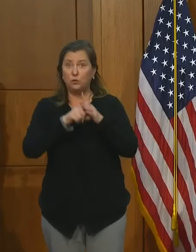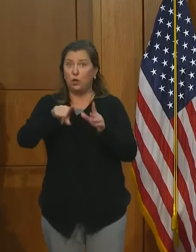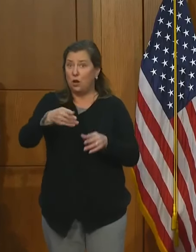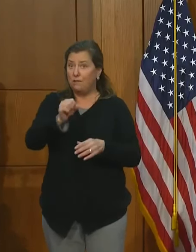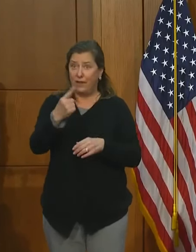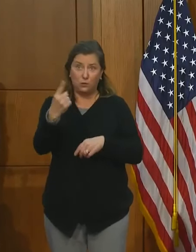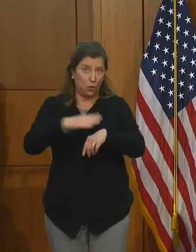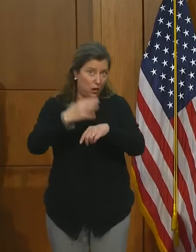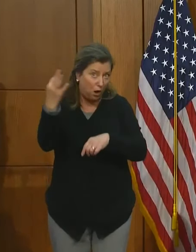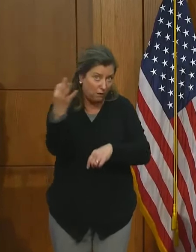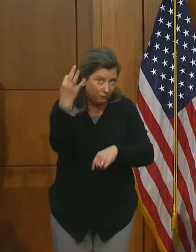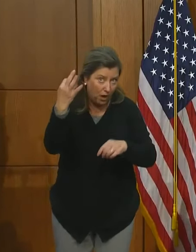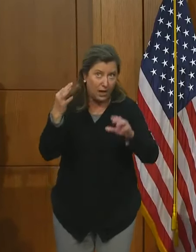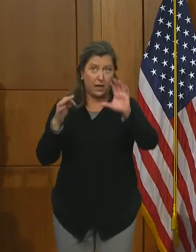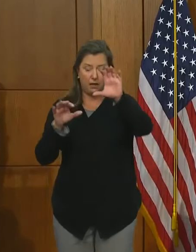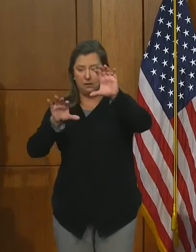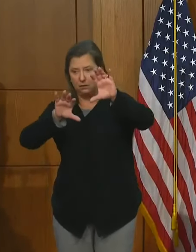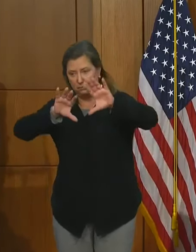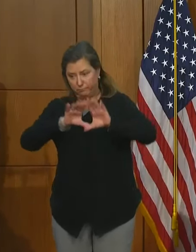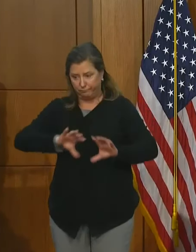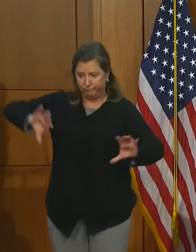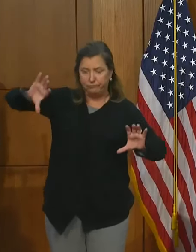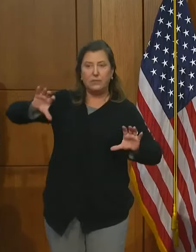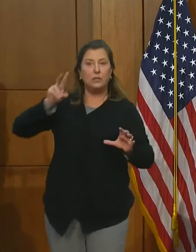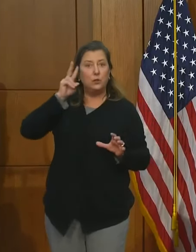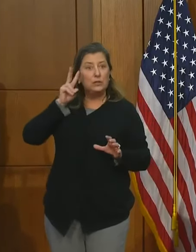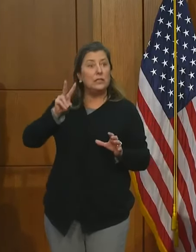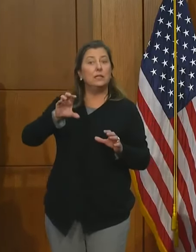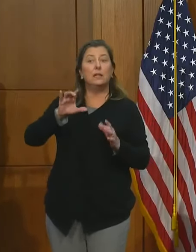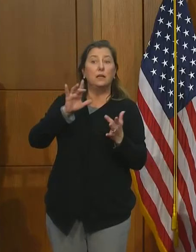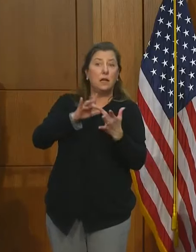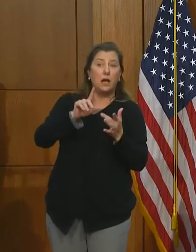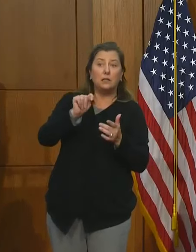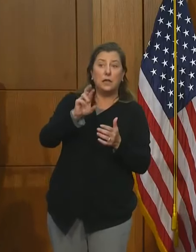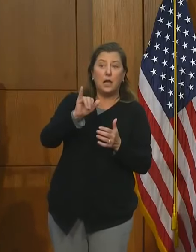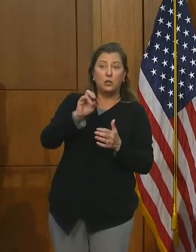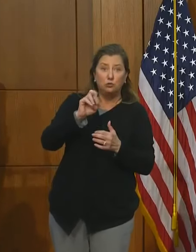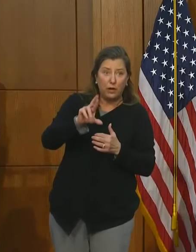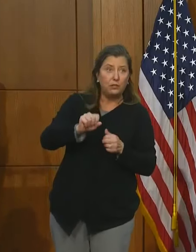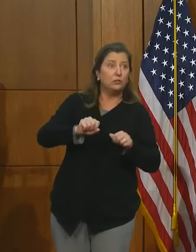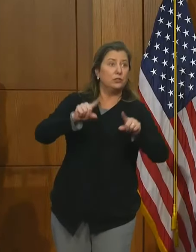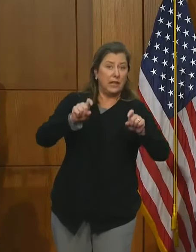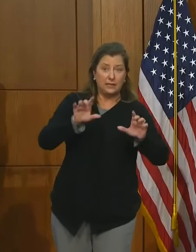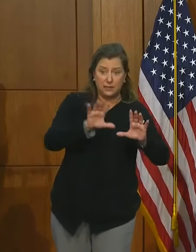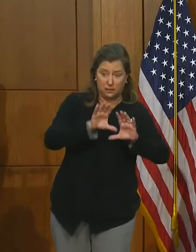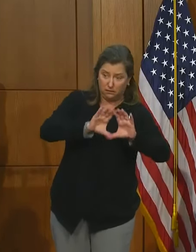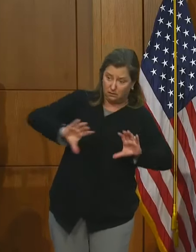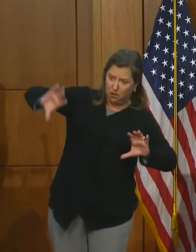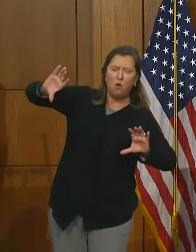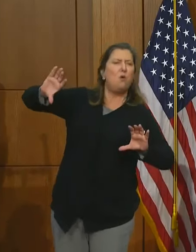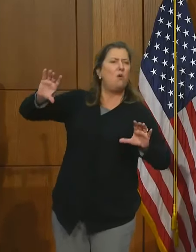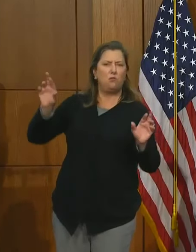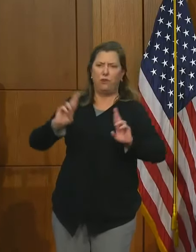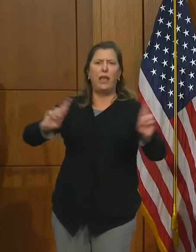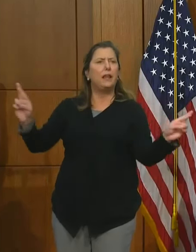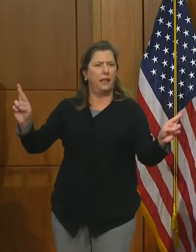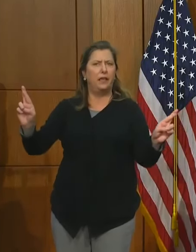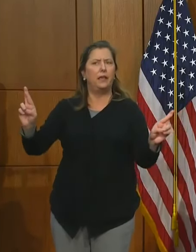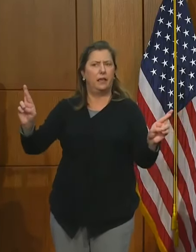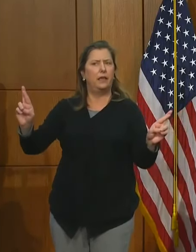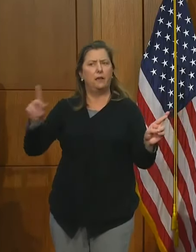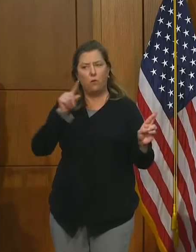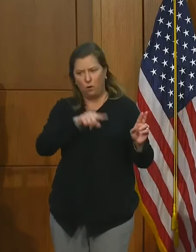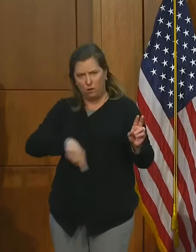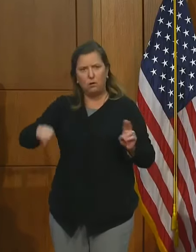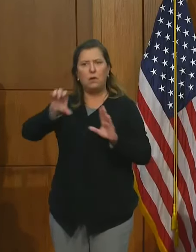this Friday, when you look at our contact tracers and our testing for the rest of the Commonwealth, I think we're more than ready for the rest of the Commonwealth